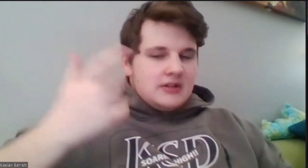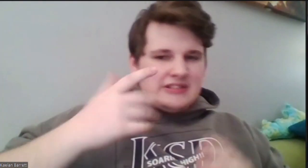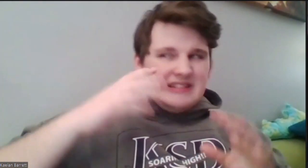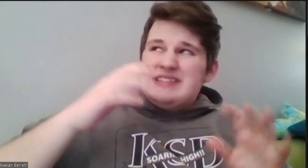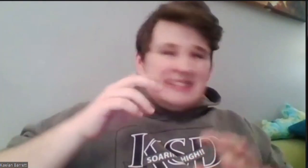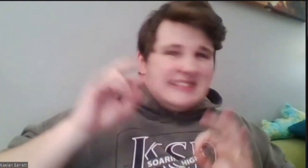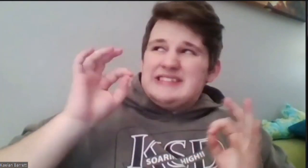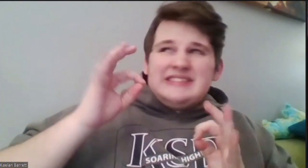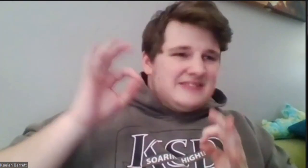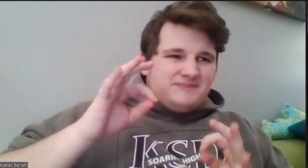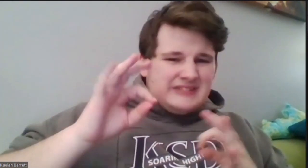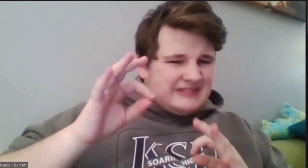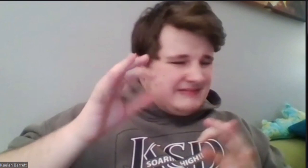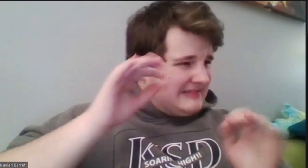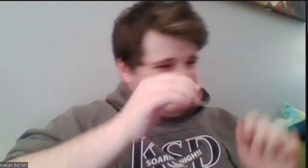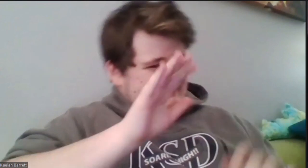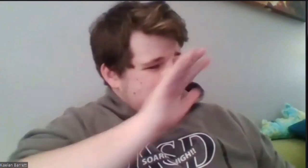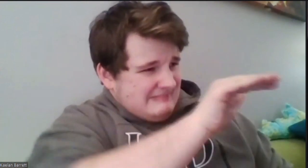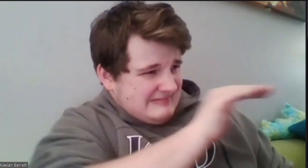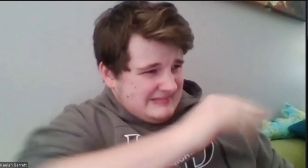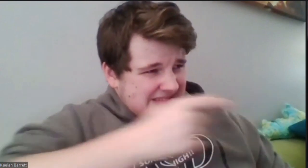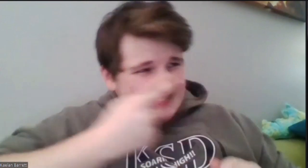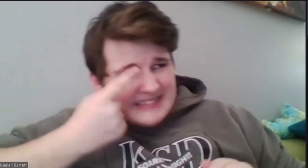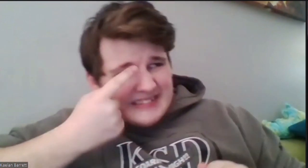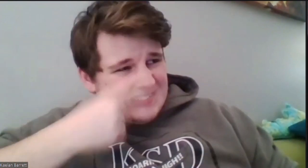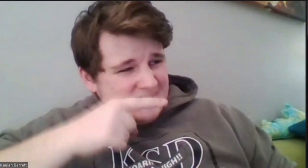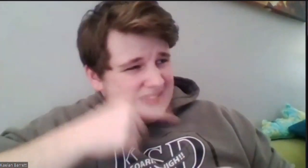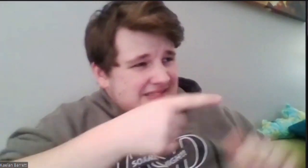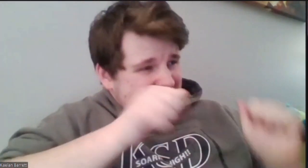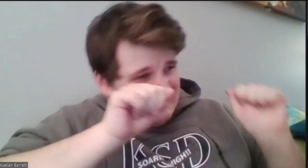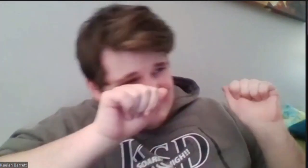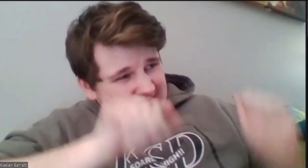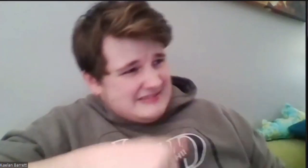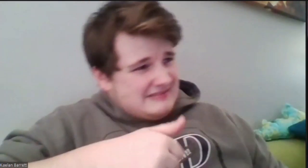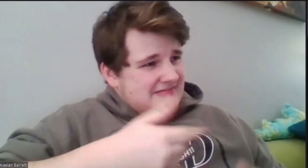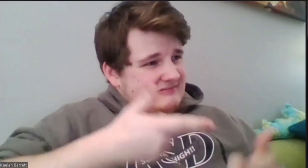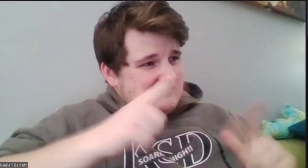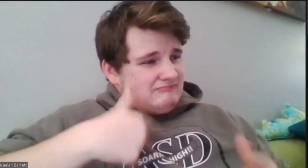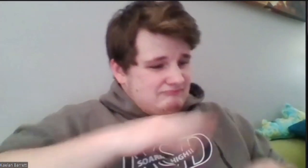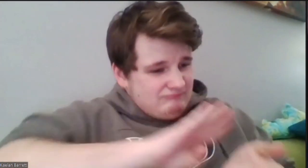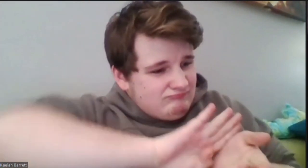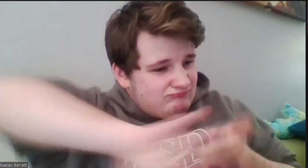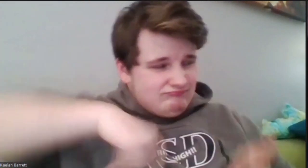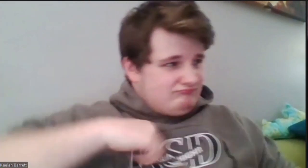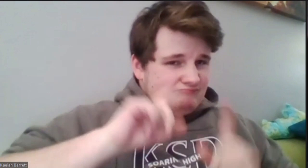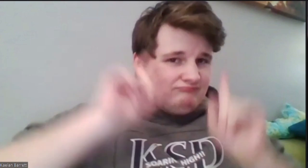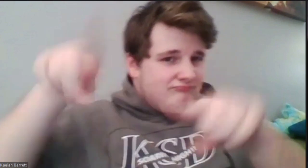family. And so Scrooge is, you know, he doesn't want to ask his boss, but he wants to ask his boss. He's, you know, can